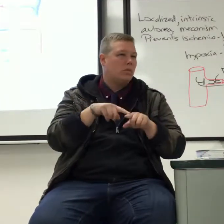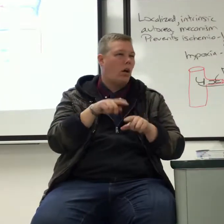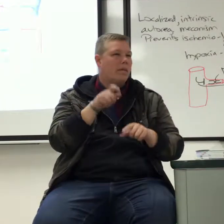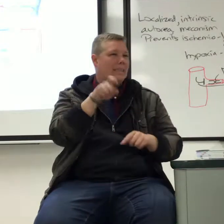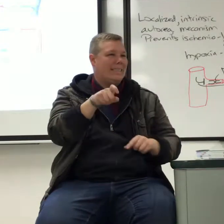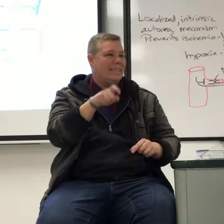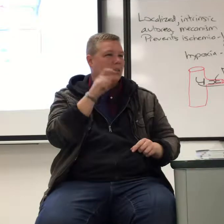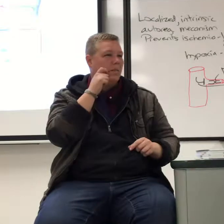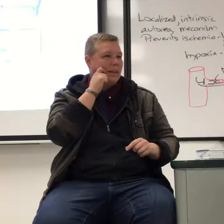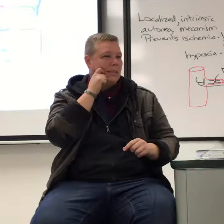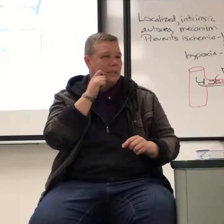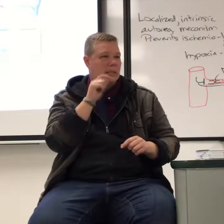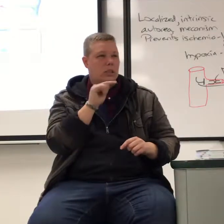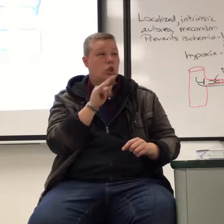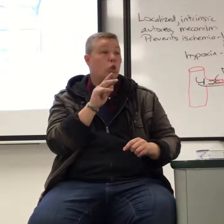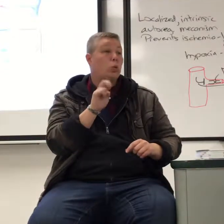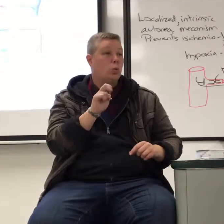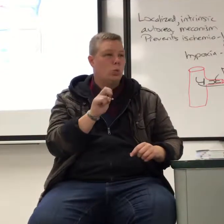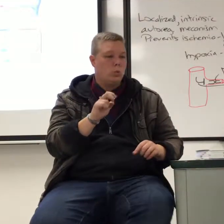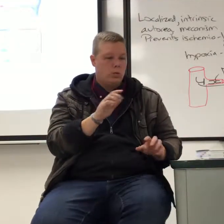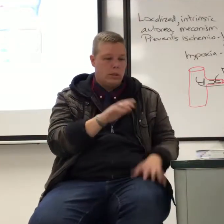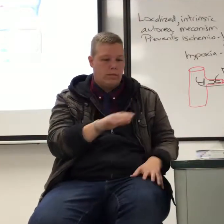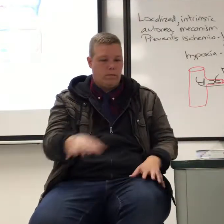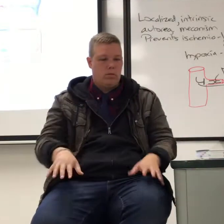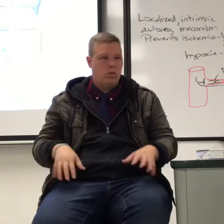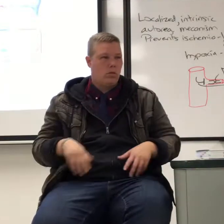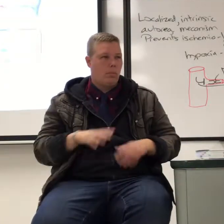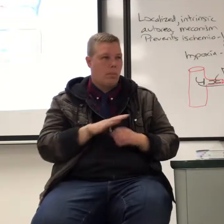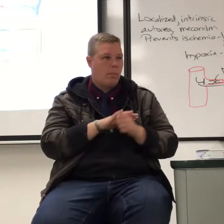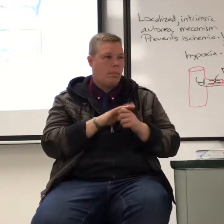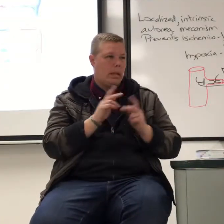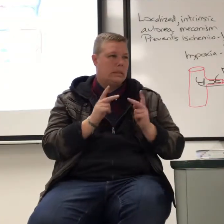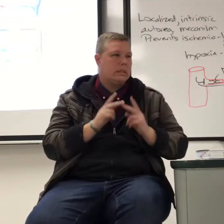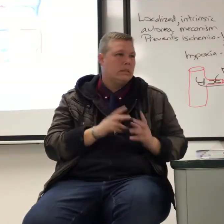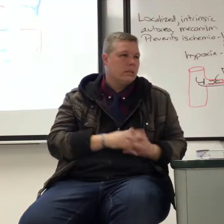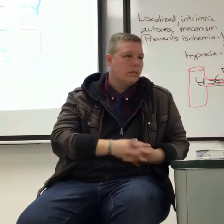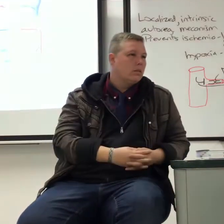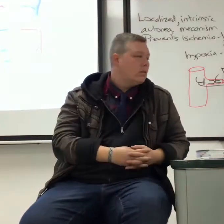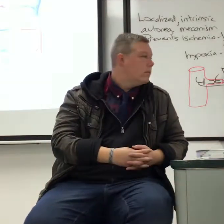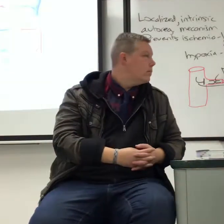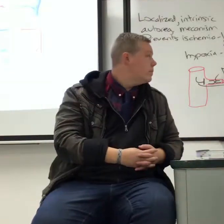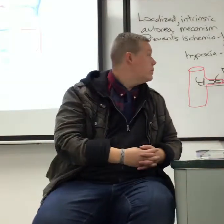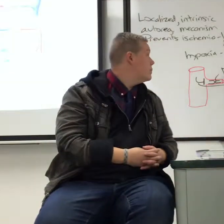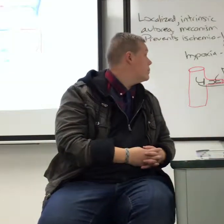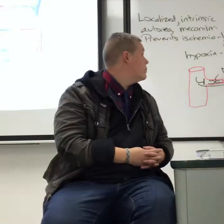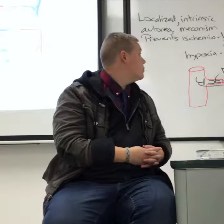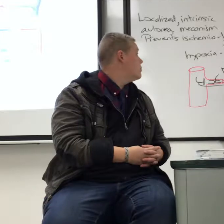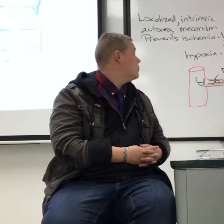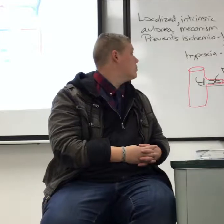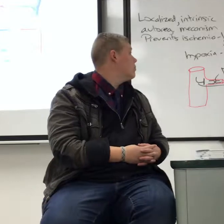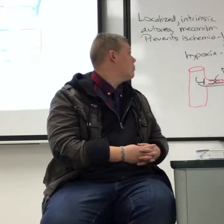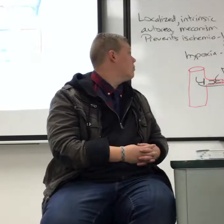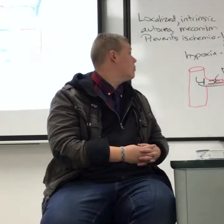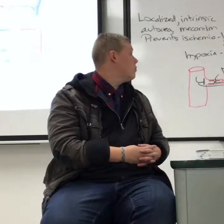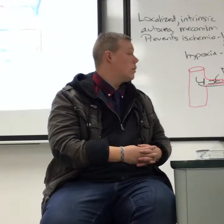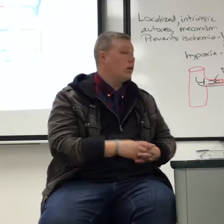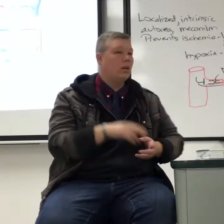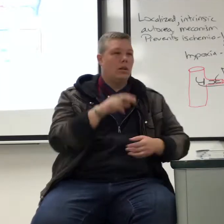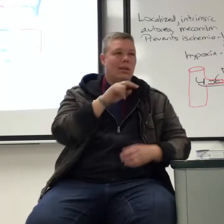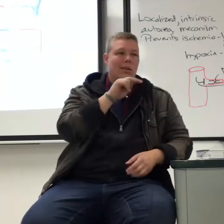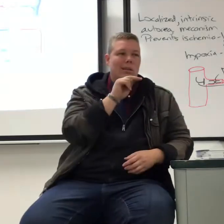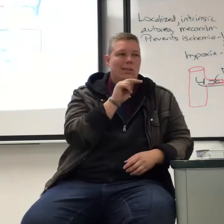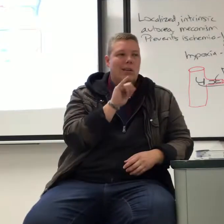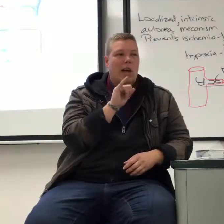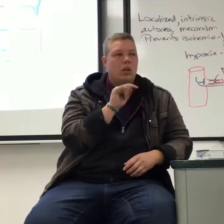self-regulates, okay? And so I guess nitric oxide is the one molecule to know that helps that process happen. There are